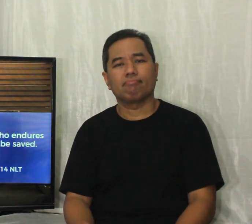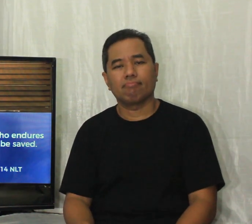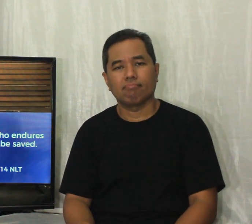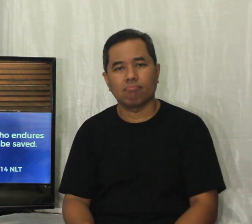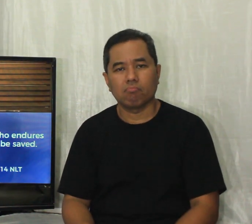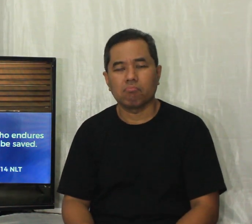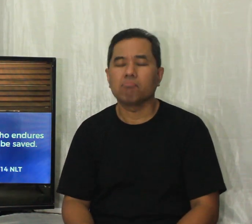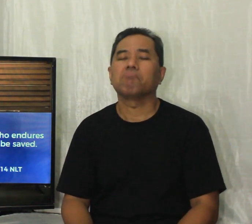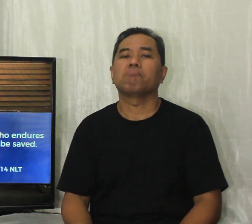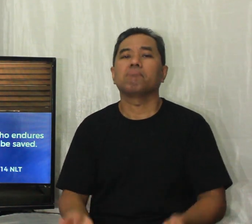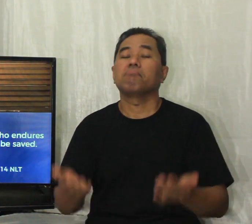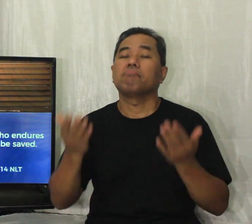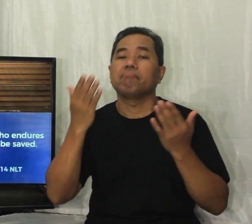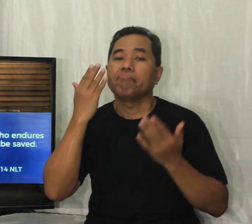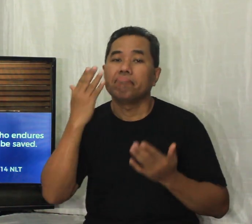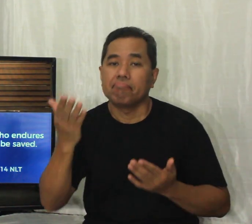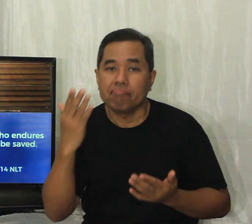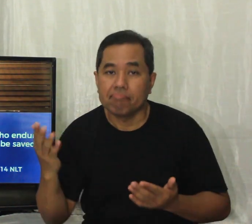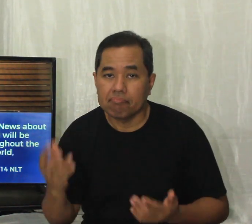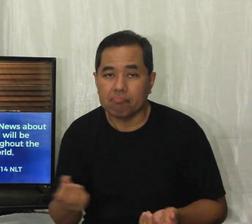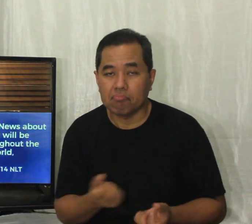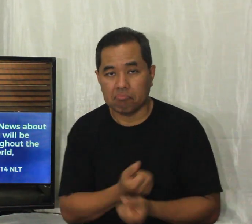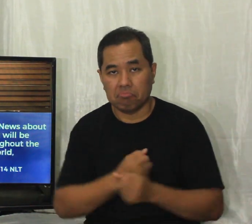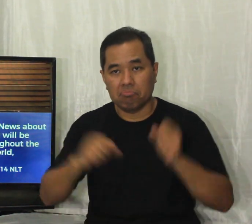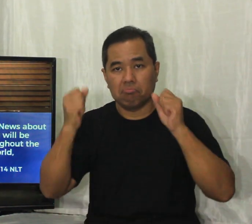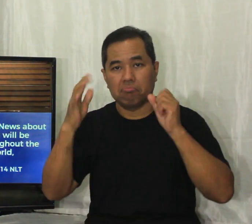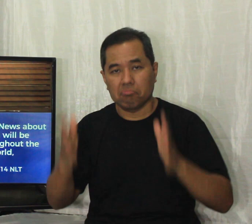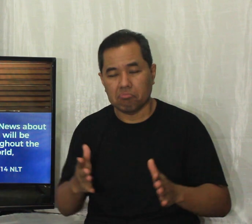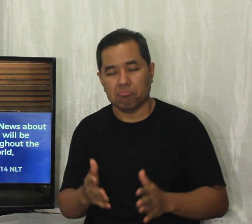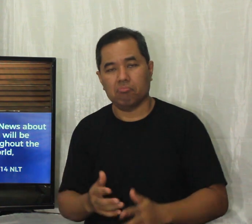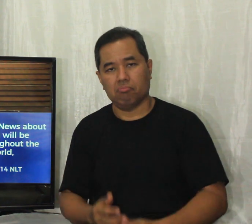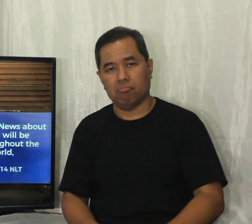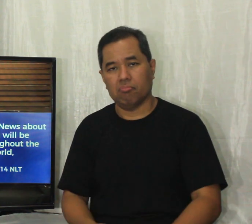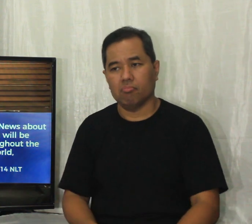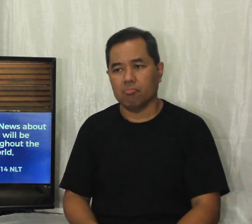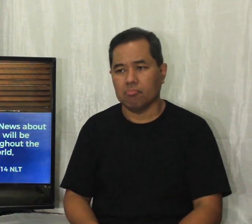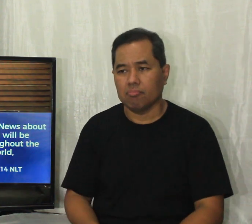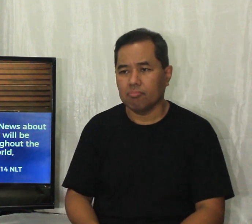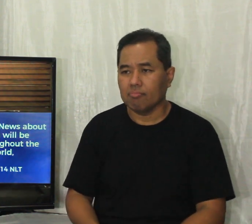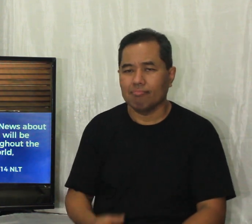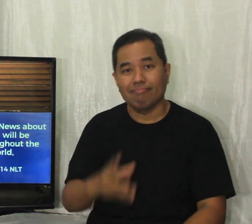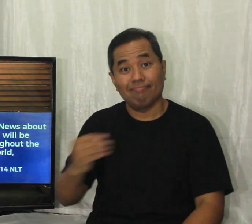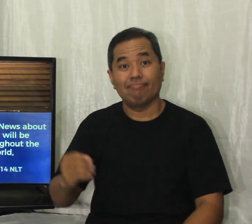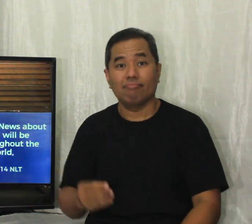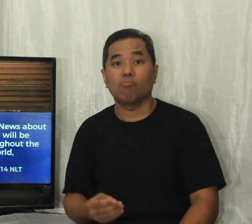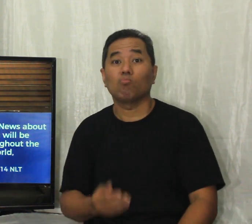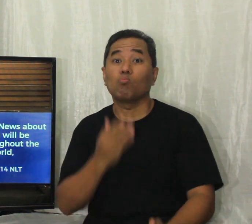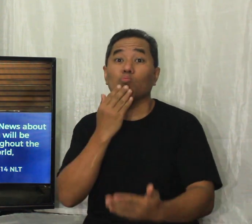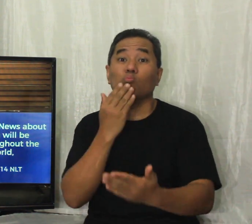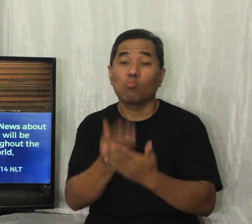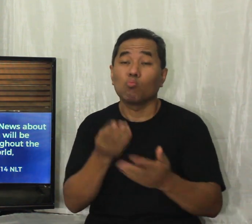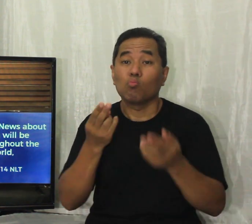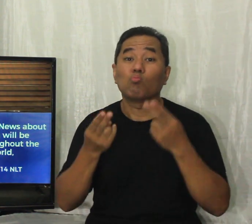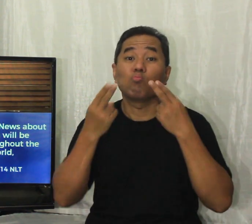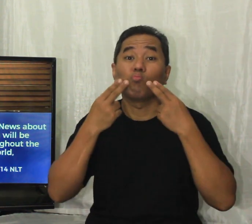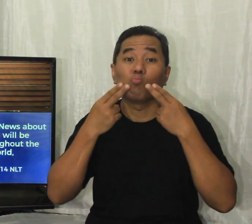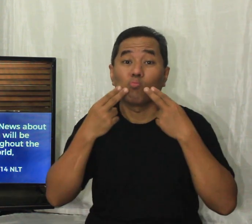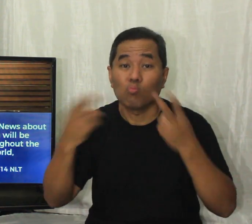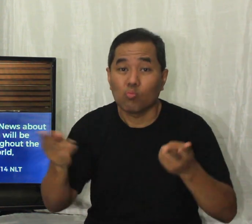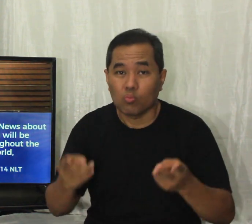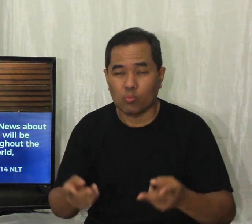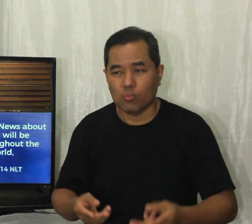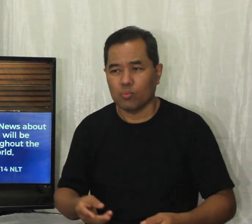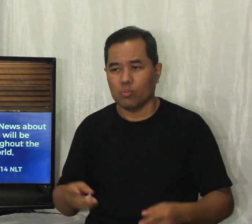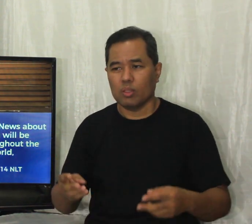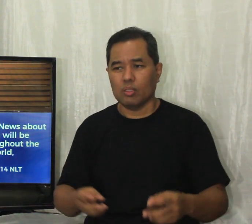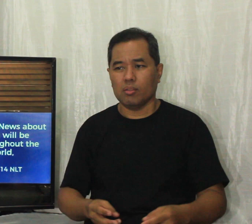There is salvation for those who endure. And the good news about the kingdom will be preached throughout the whole world. Hey, that